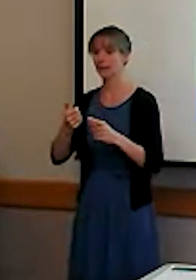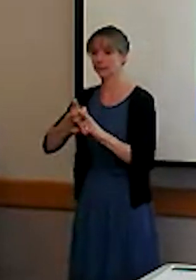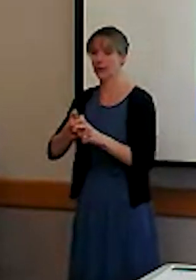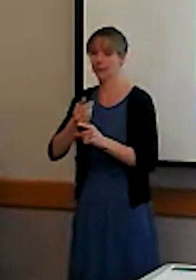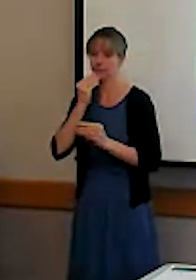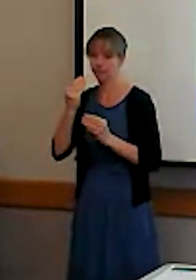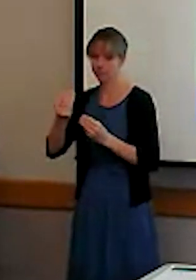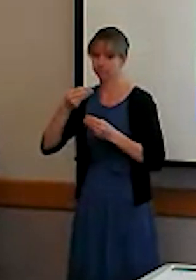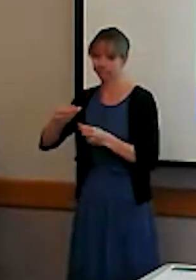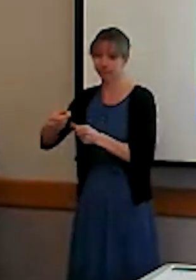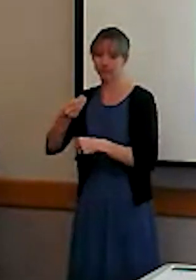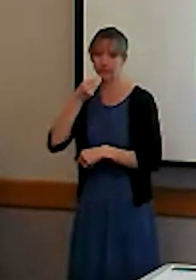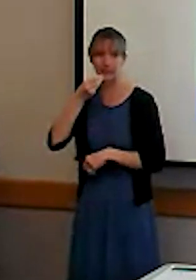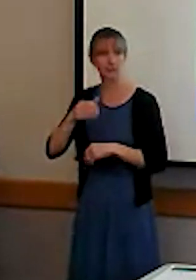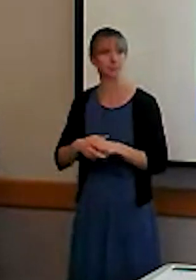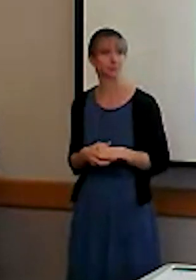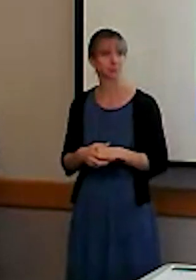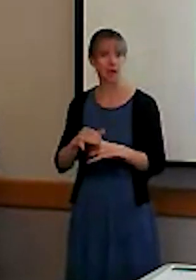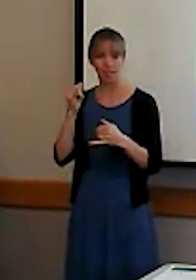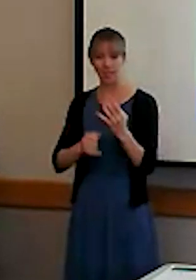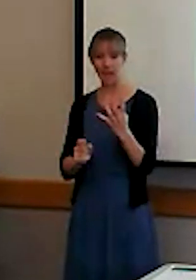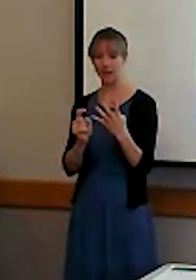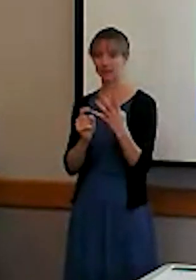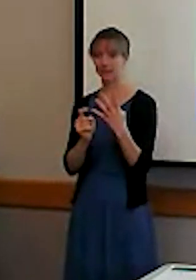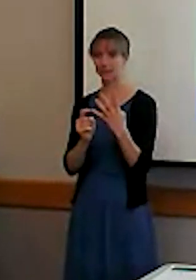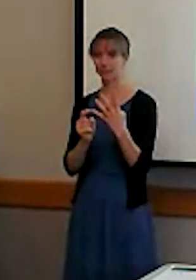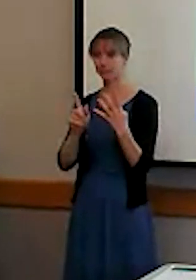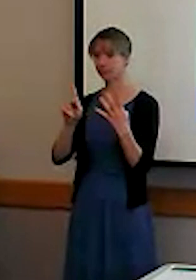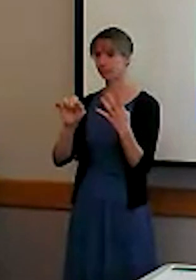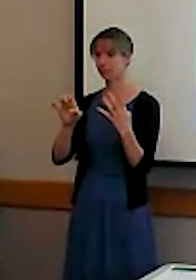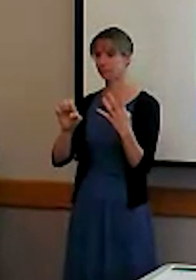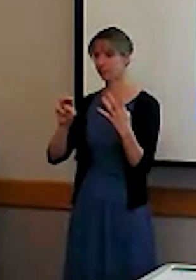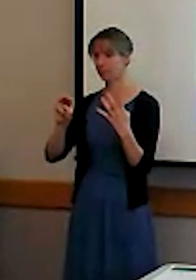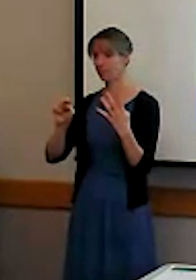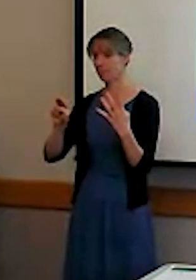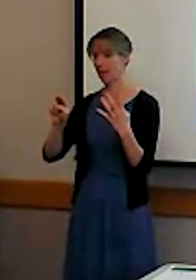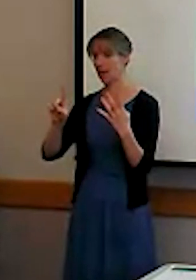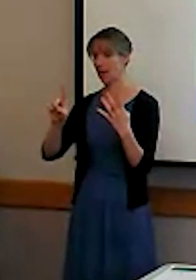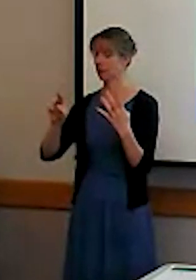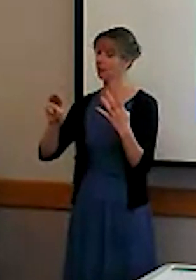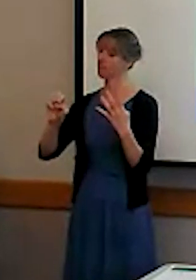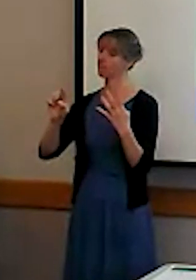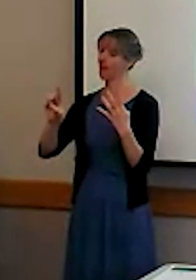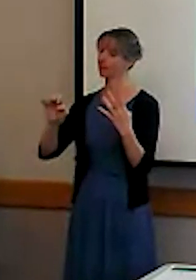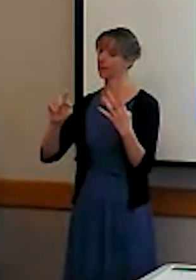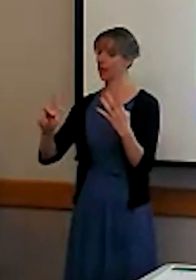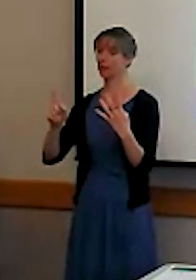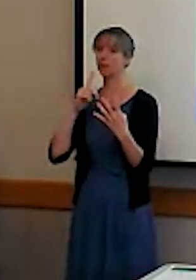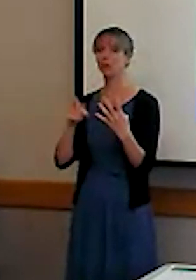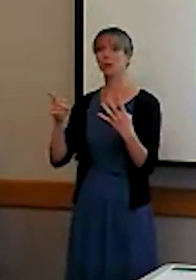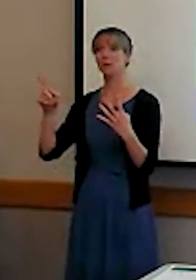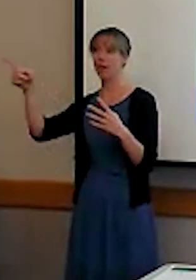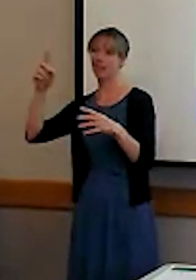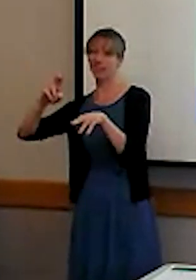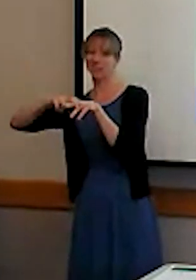self-feeding. And last but not least, we've got Katie Mednick. I'm sure you saw her out there with the Moms for